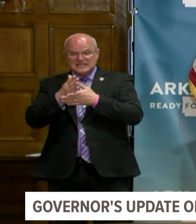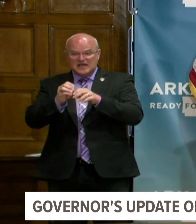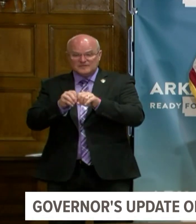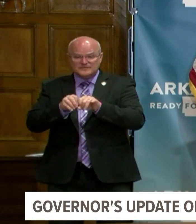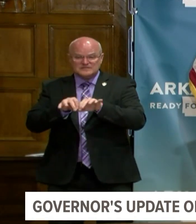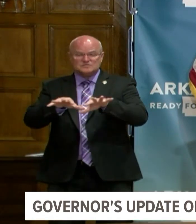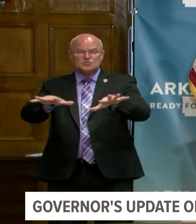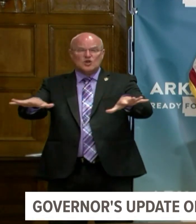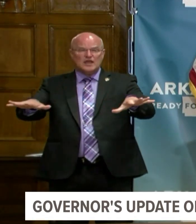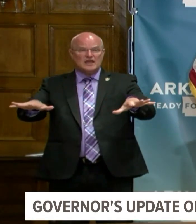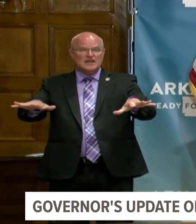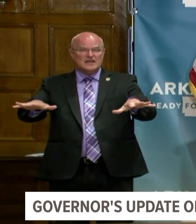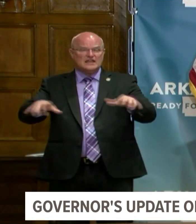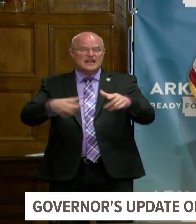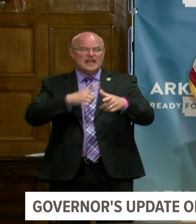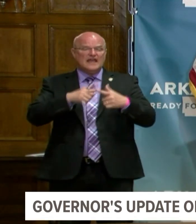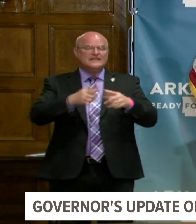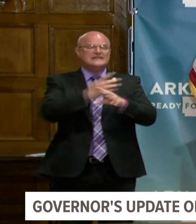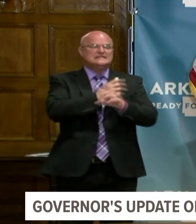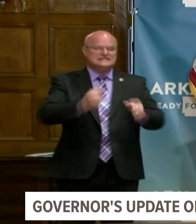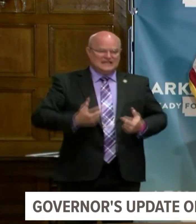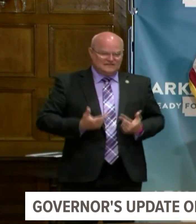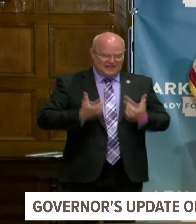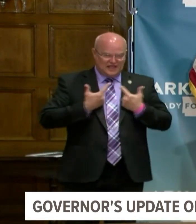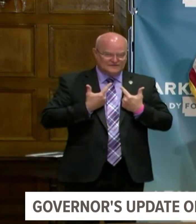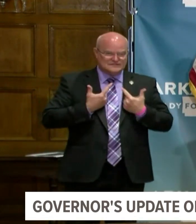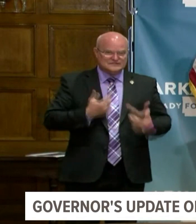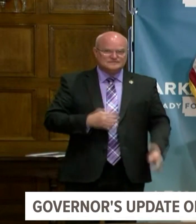spread of COVID-19, and ultimately we want to save lives.